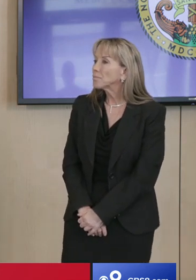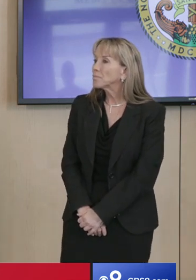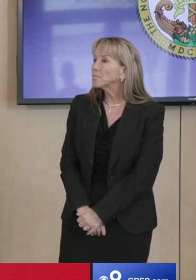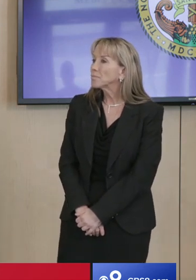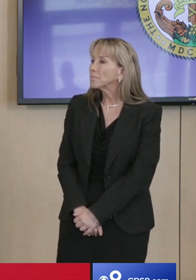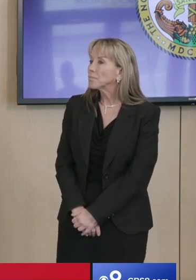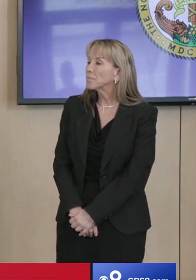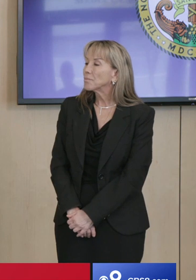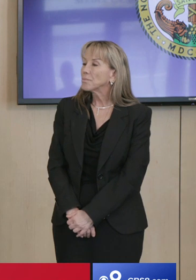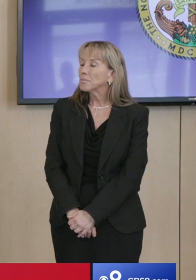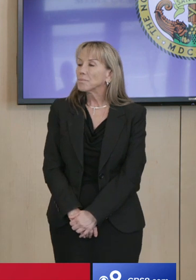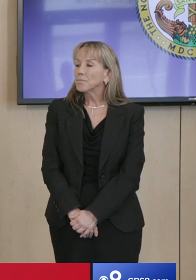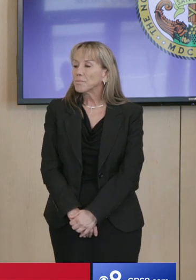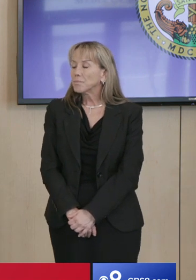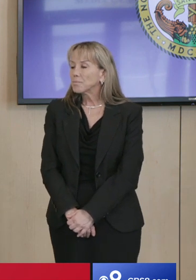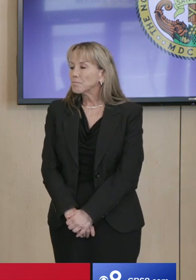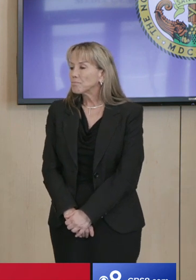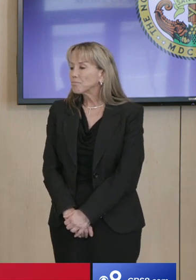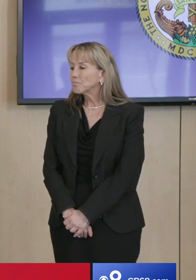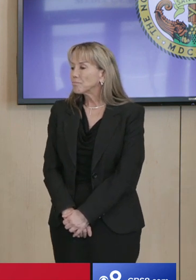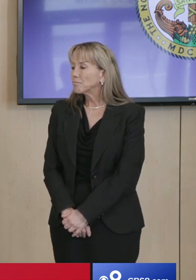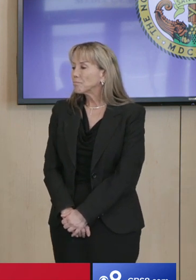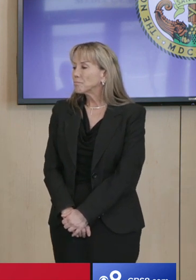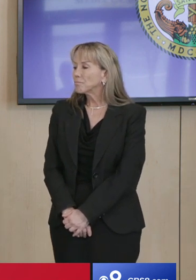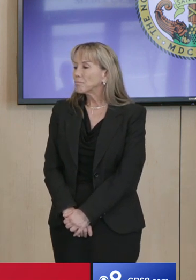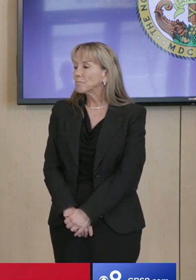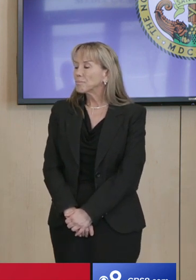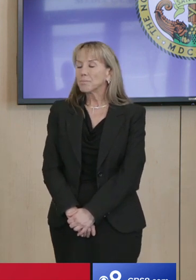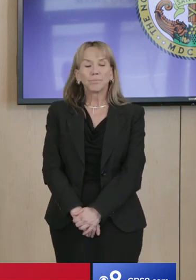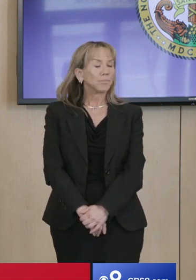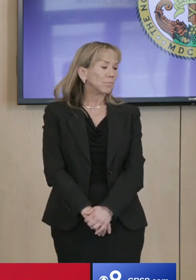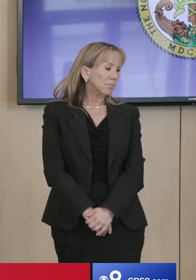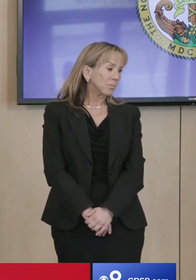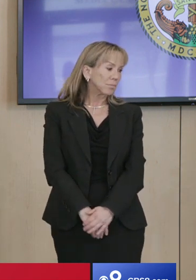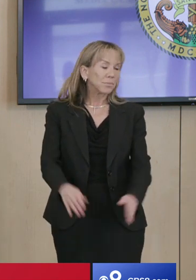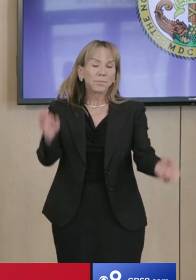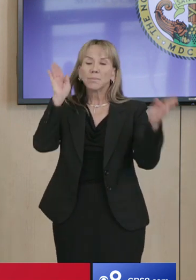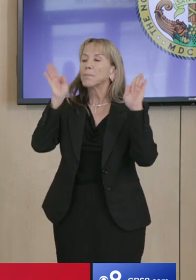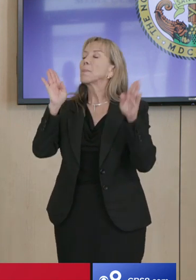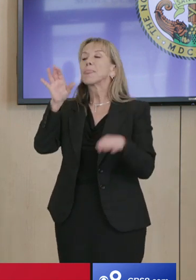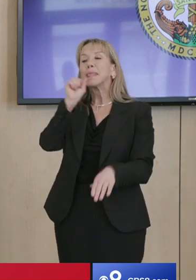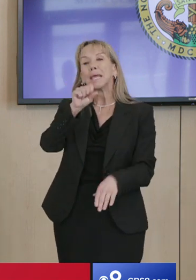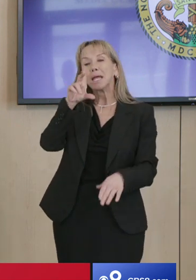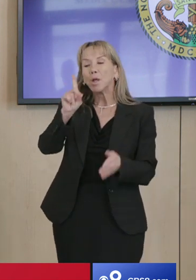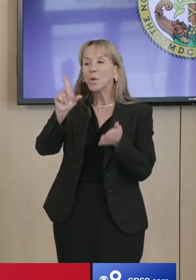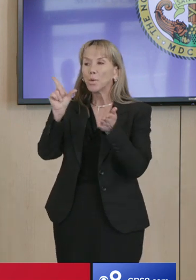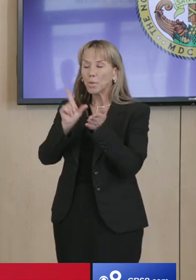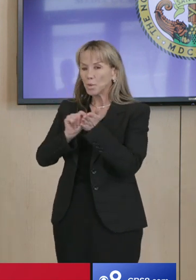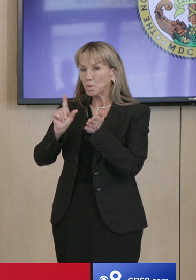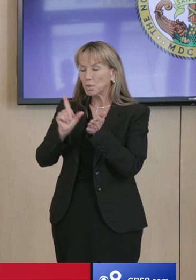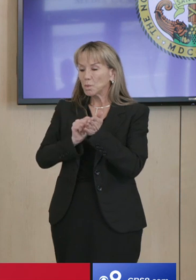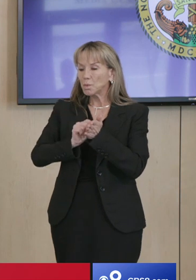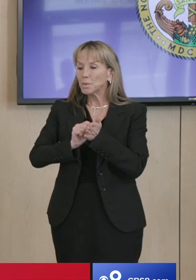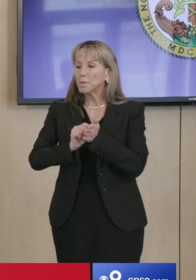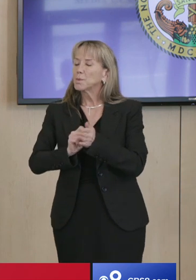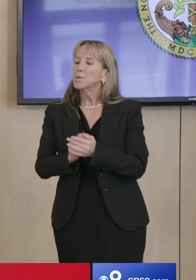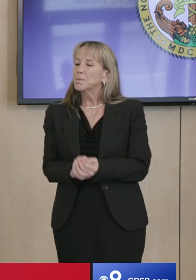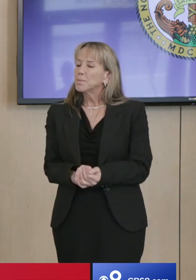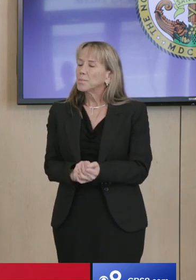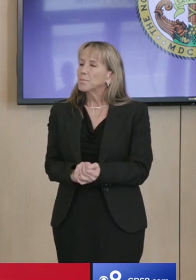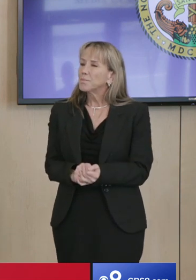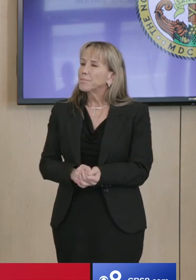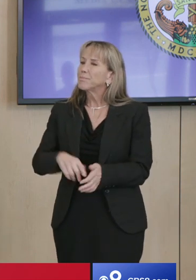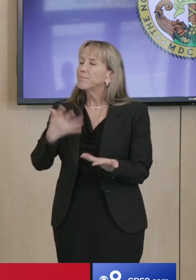Union Tribune, please state your name and question. Hi, David Ward from San Diego Union Tribune. Question again about